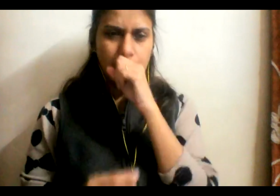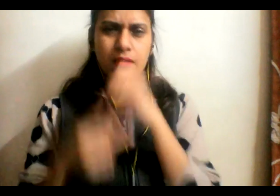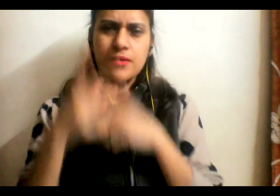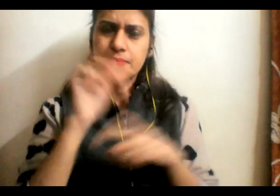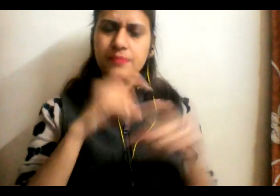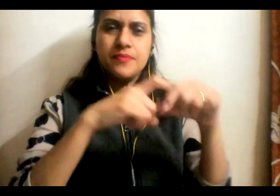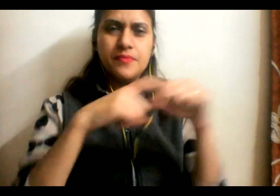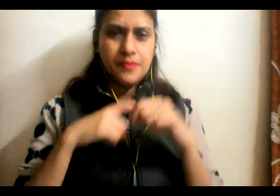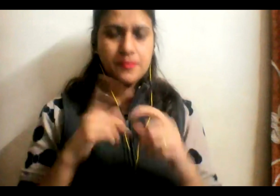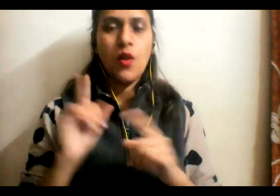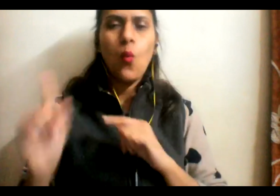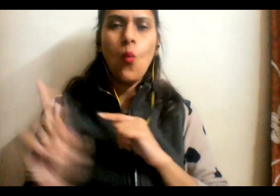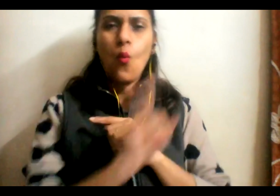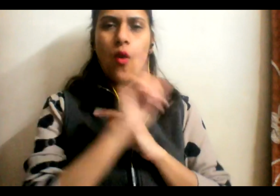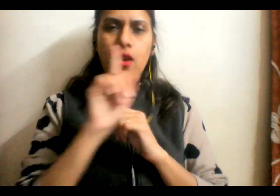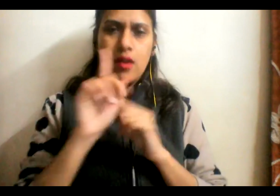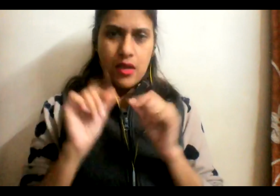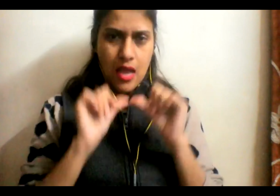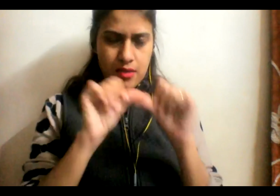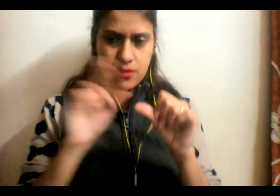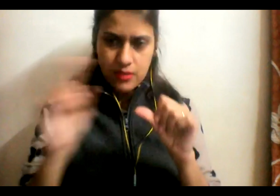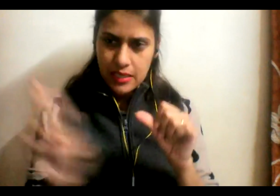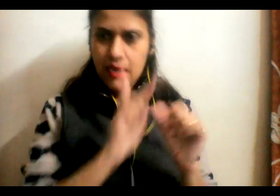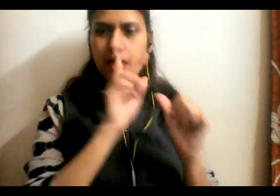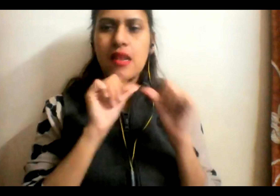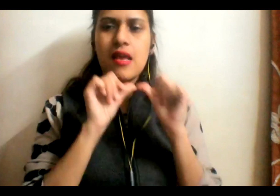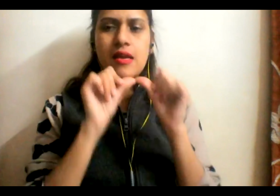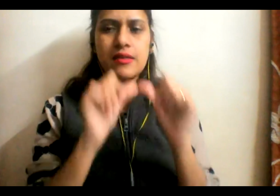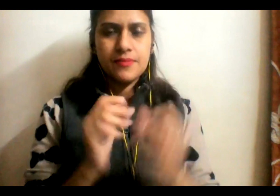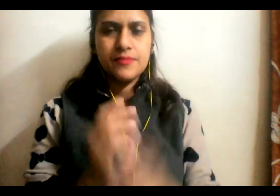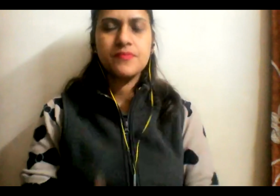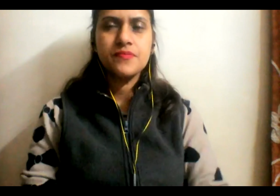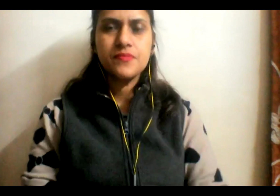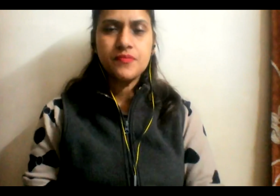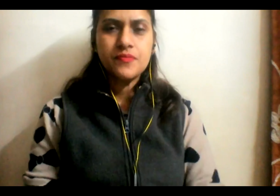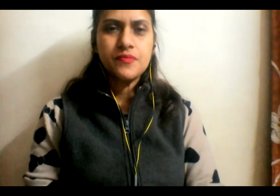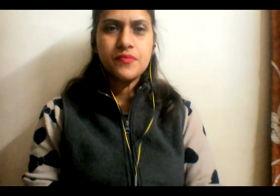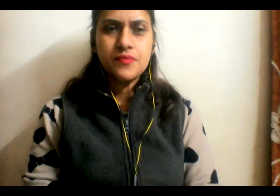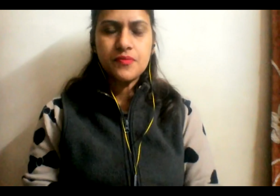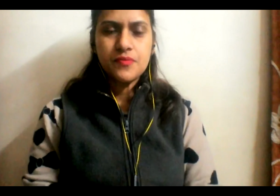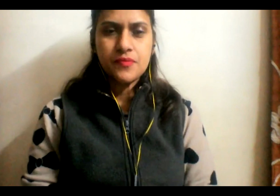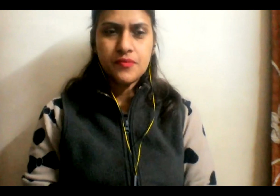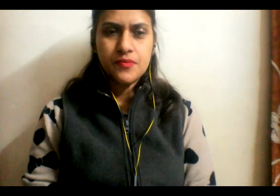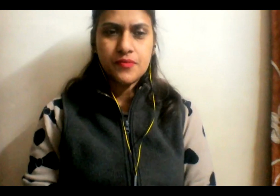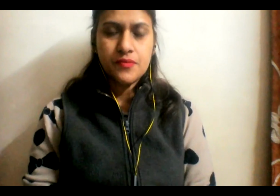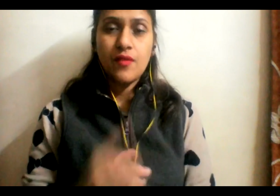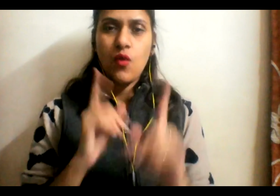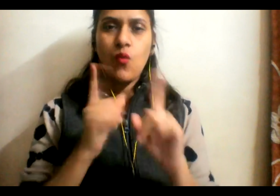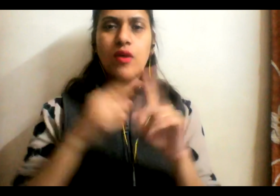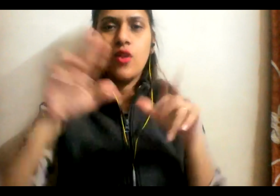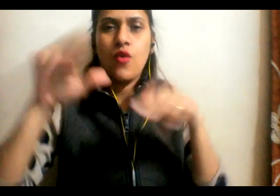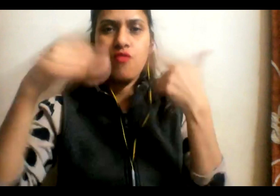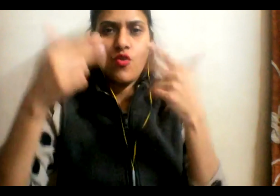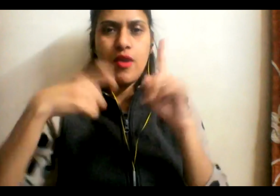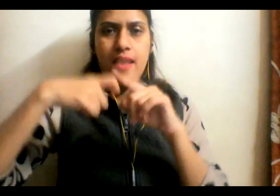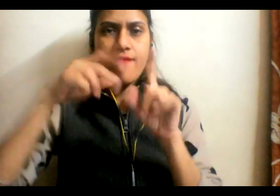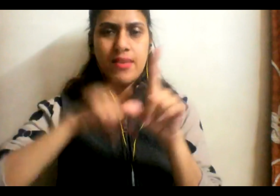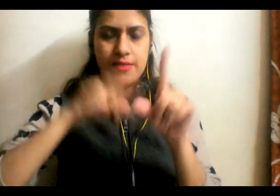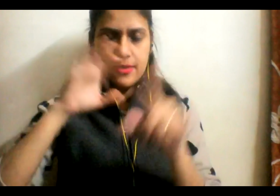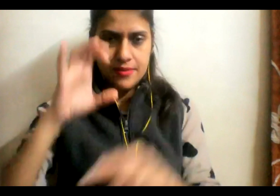go one by one. So I'll start with the accessibility of video KYC. Yes, sir. The country